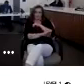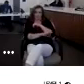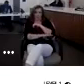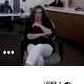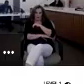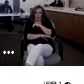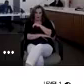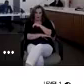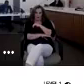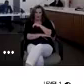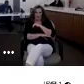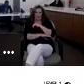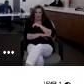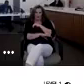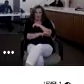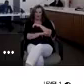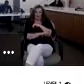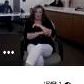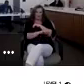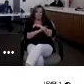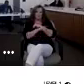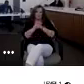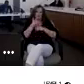semester of 2023.